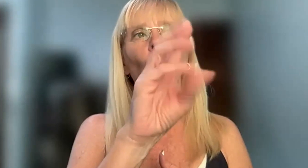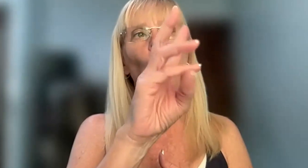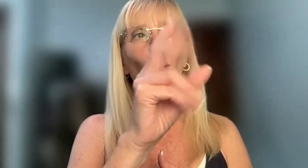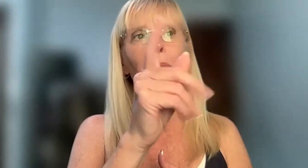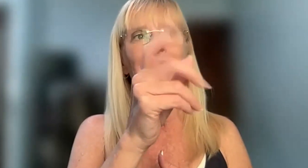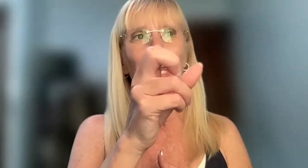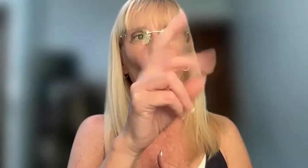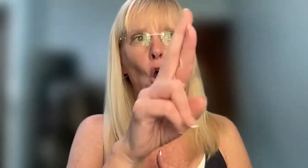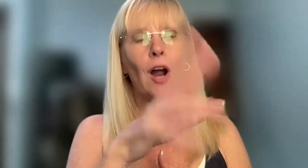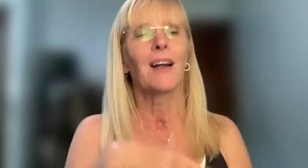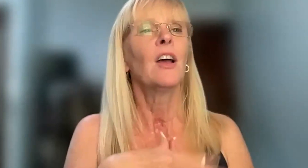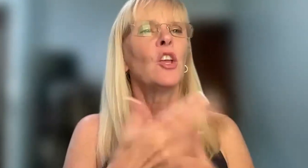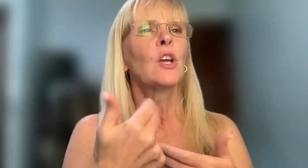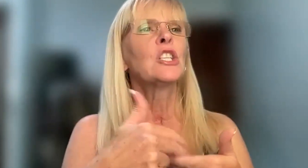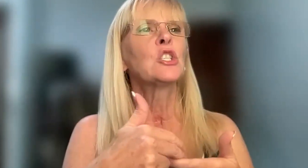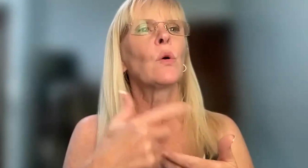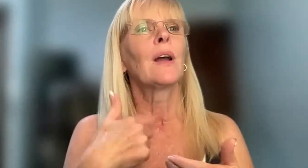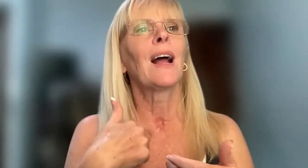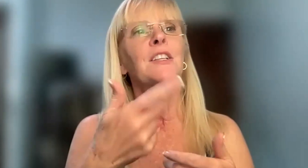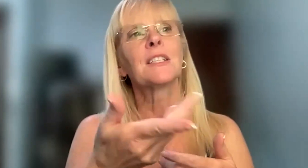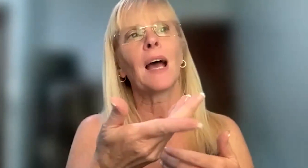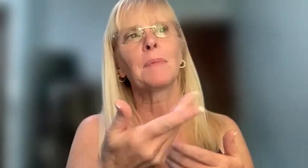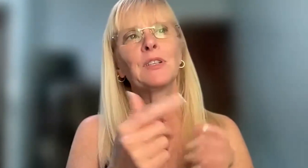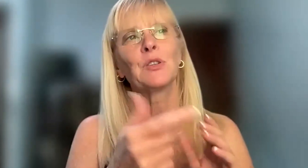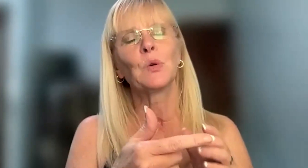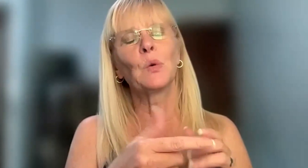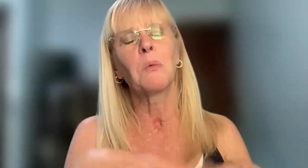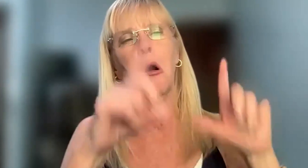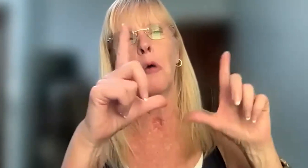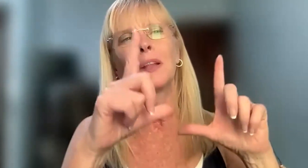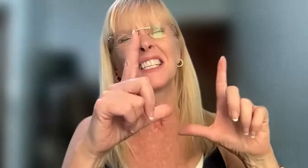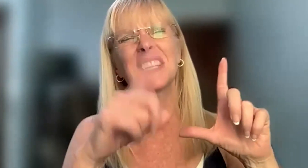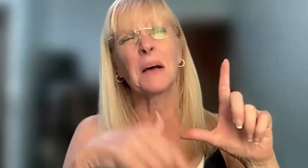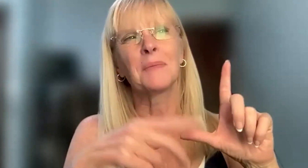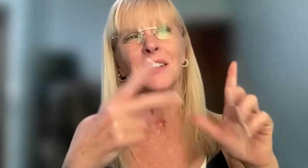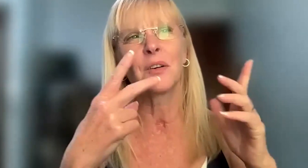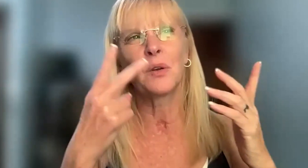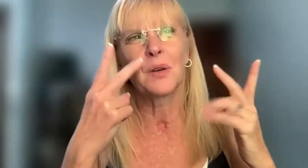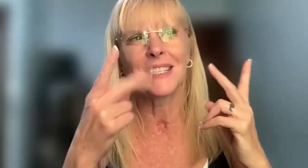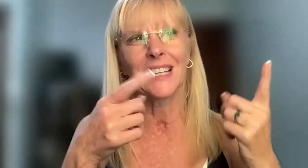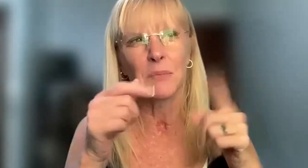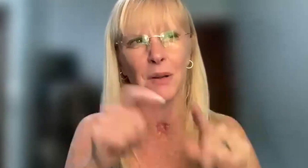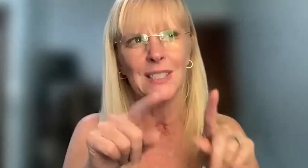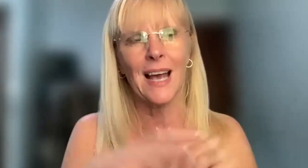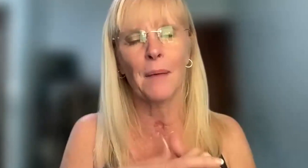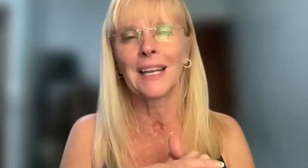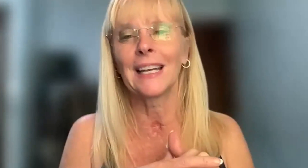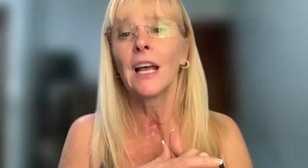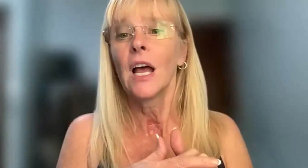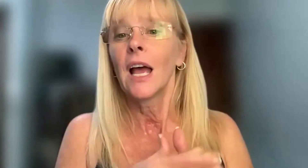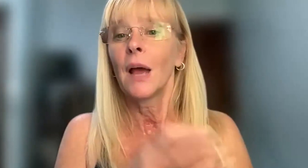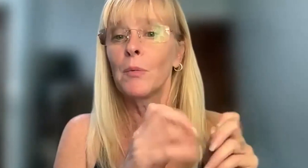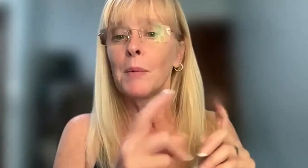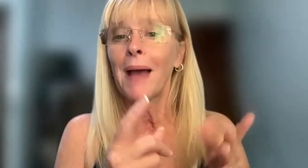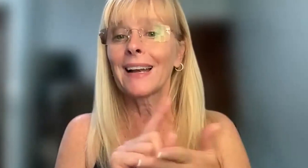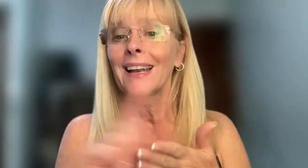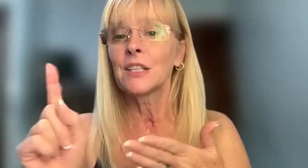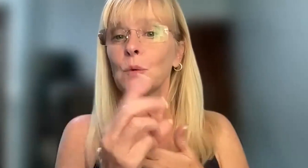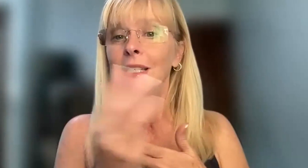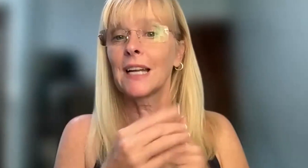bit.ly/ASL webinar. You can join. I just happened to open this up so you can see a little bit what's happening. And we'll be back next Wednesday